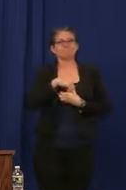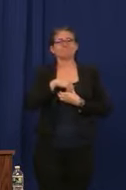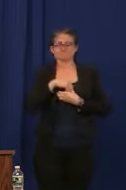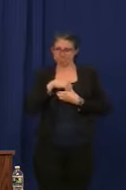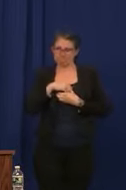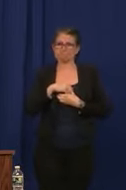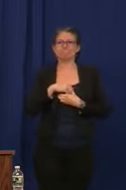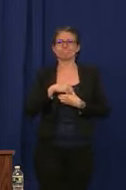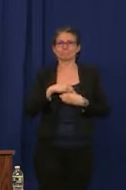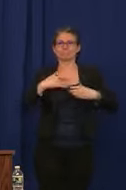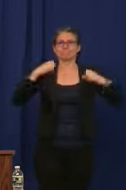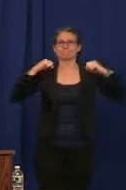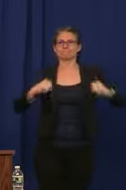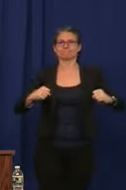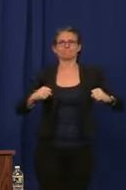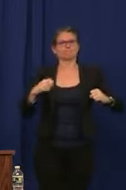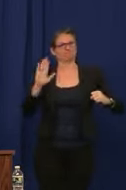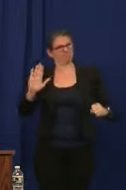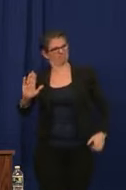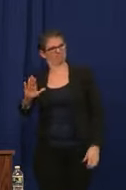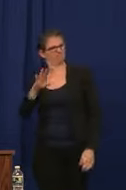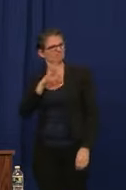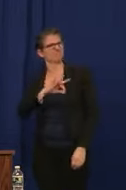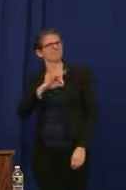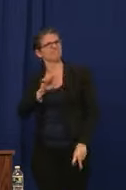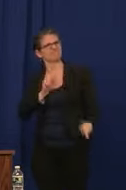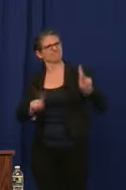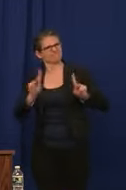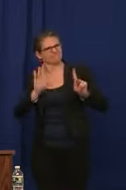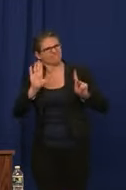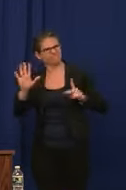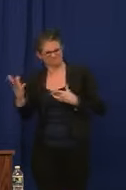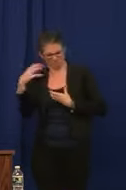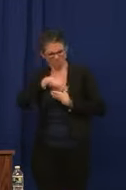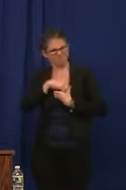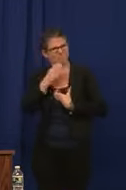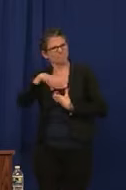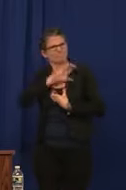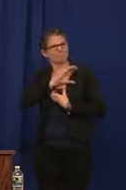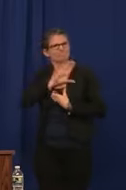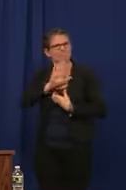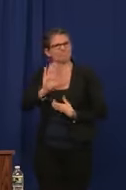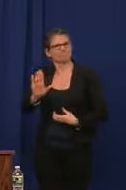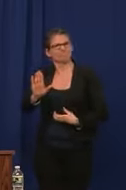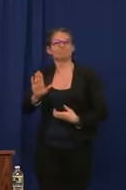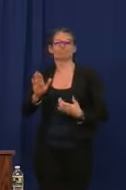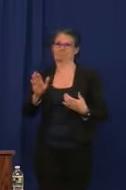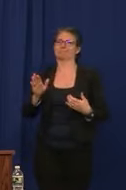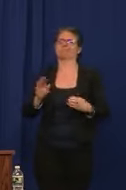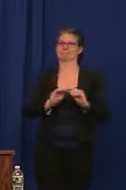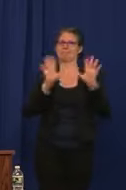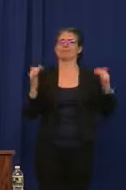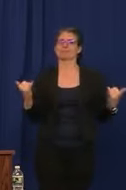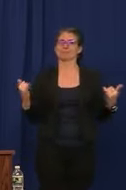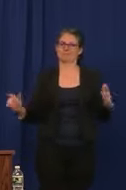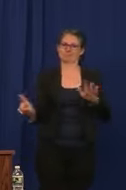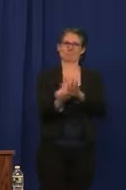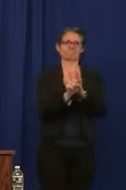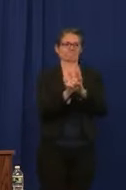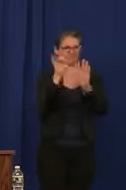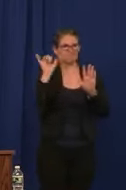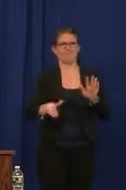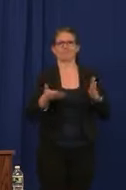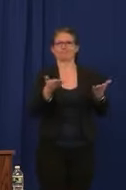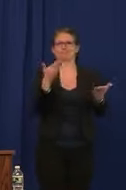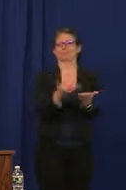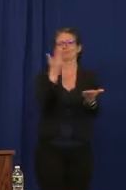challenging times and continue to sustain us now. Today, let's be grateful that this explosion did not take any lives,